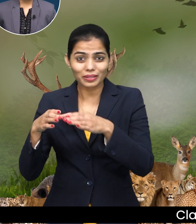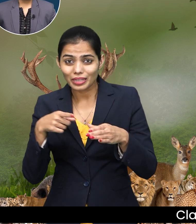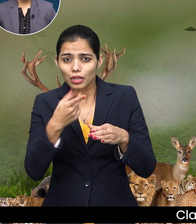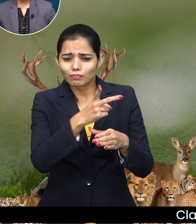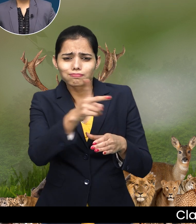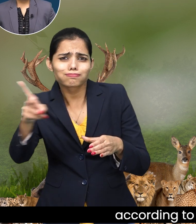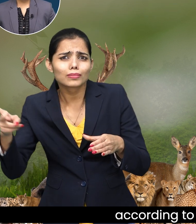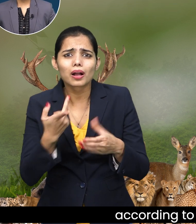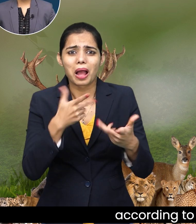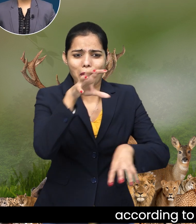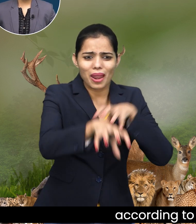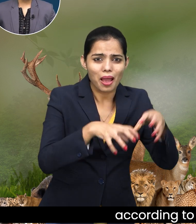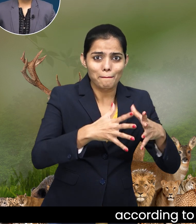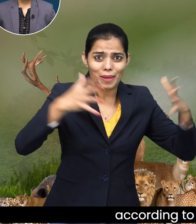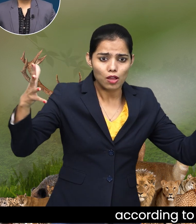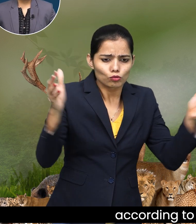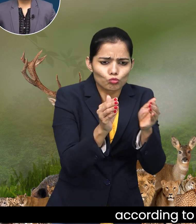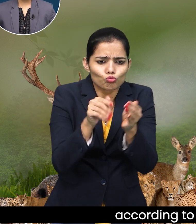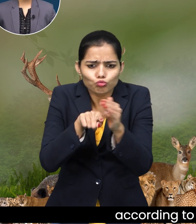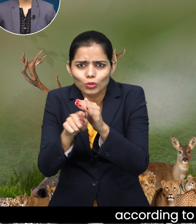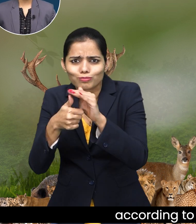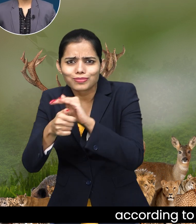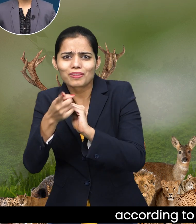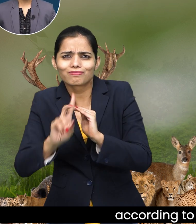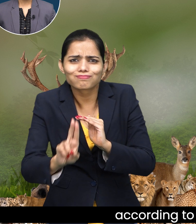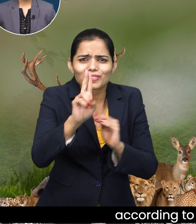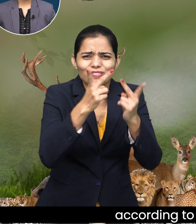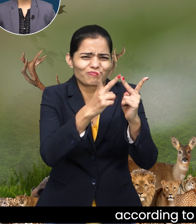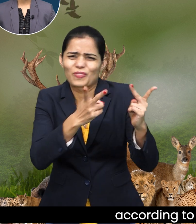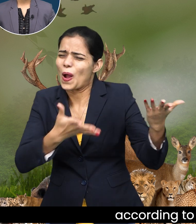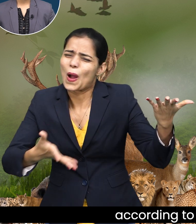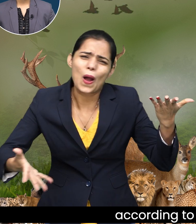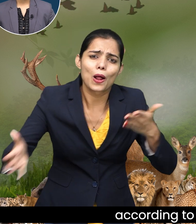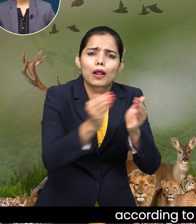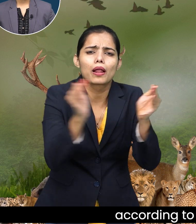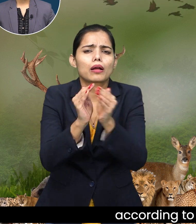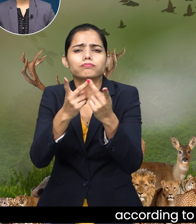classify animals according to their size and structure,